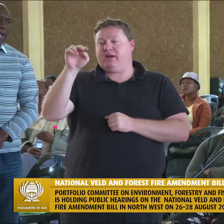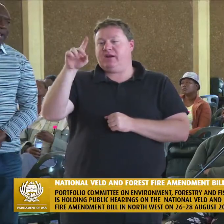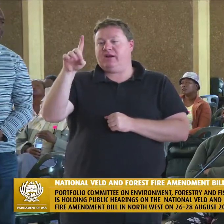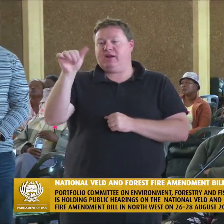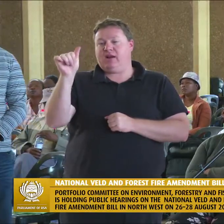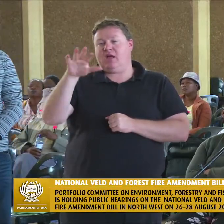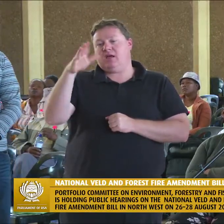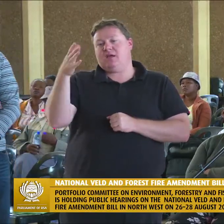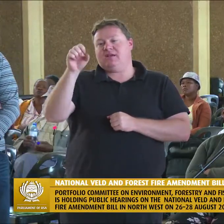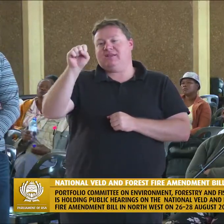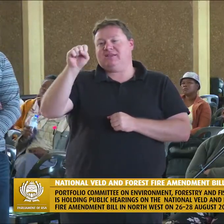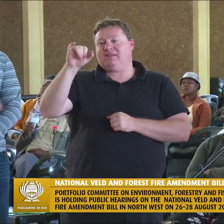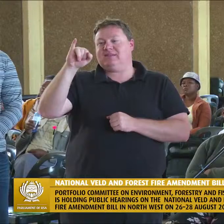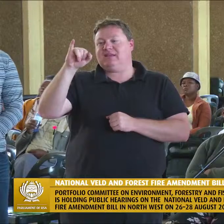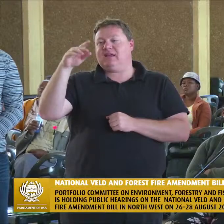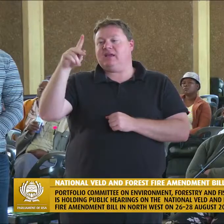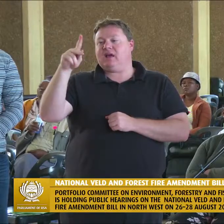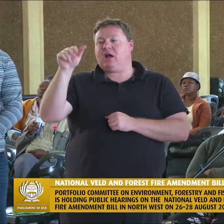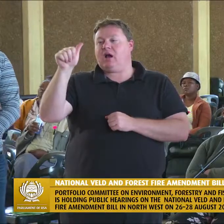my name is